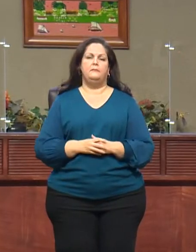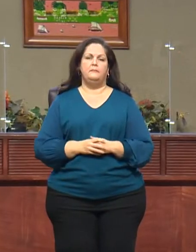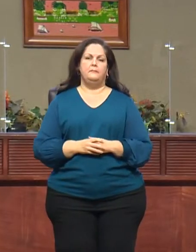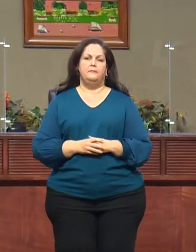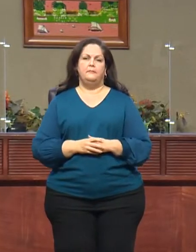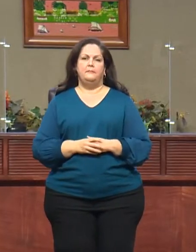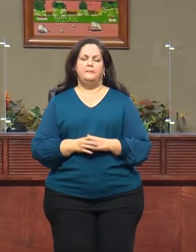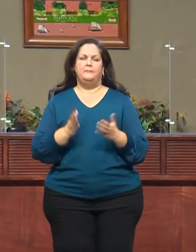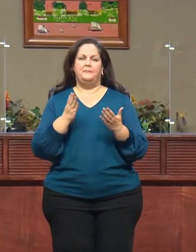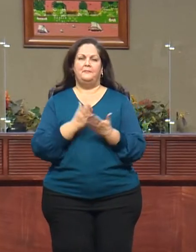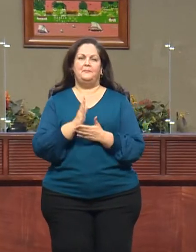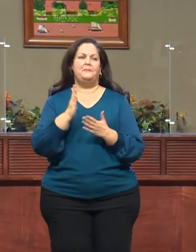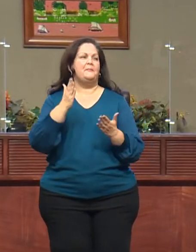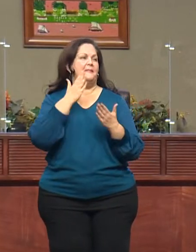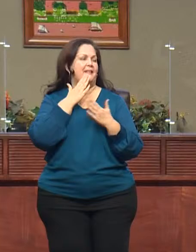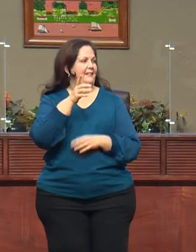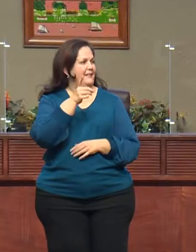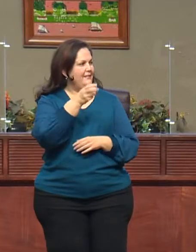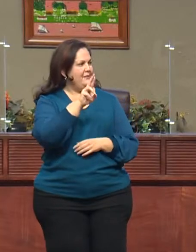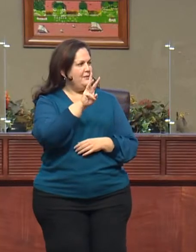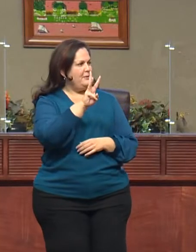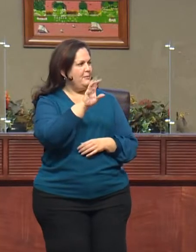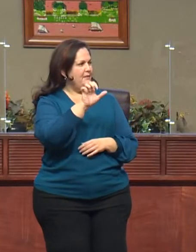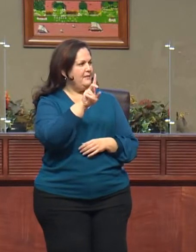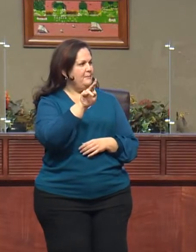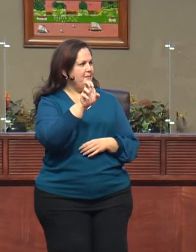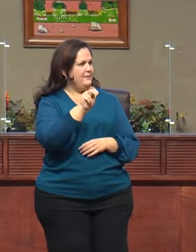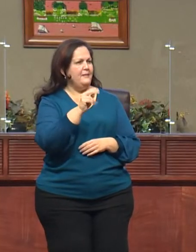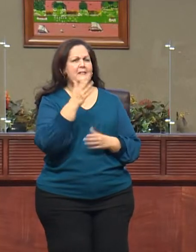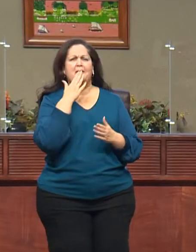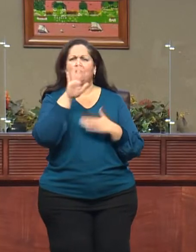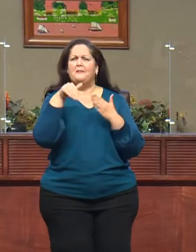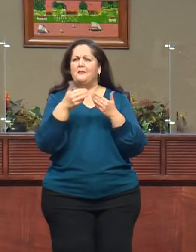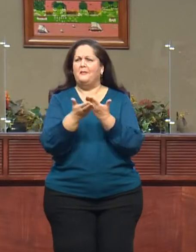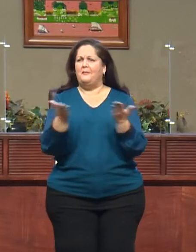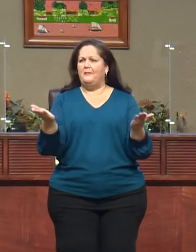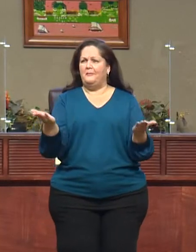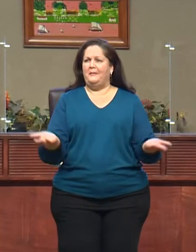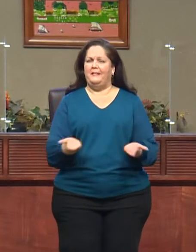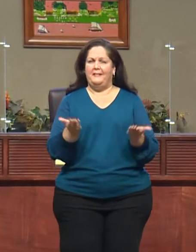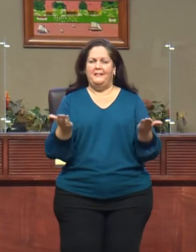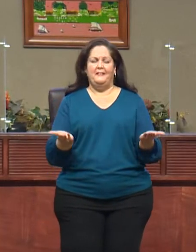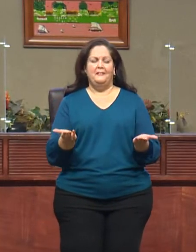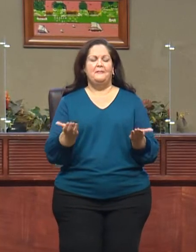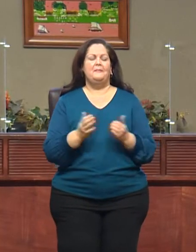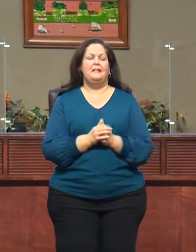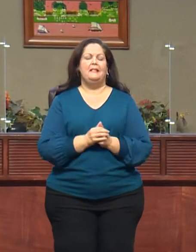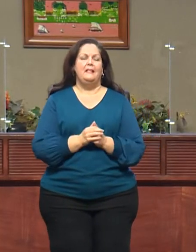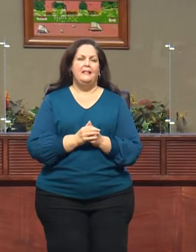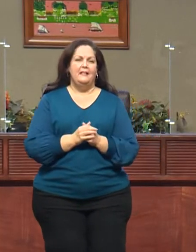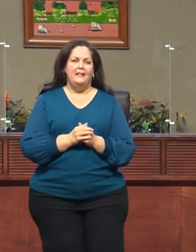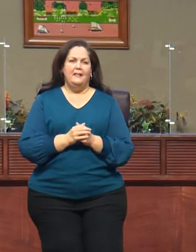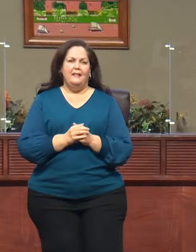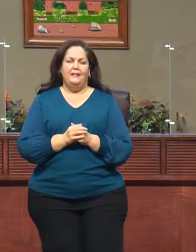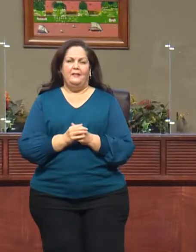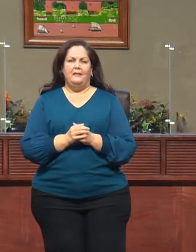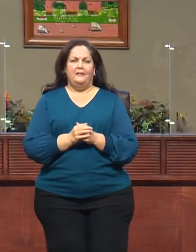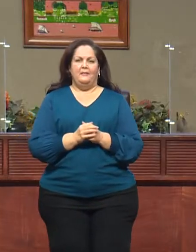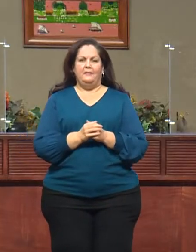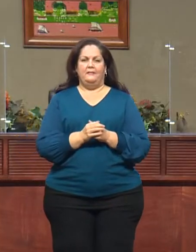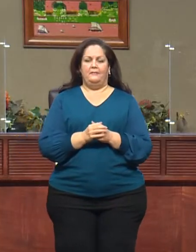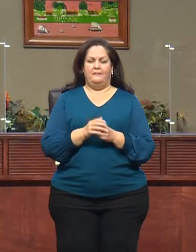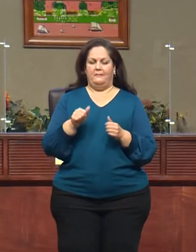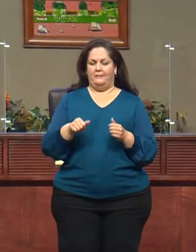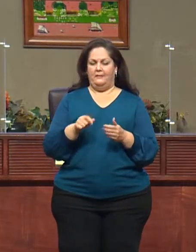All right. Thank you, Dr. Williamson, and thank you to all of you for being here once again. As we near the end of another